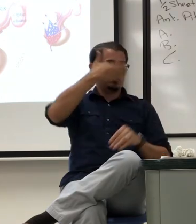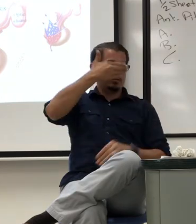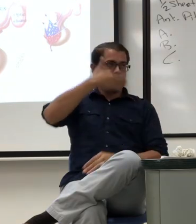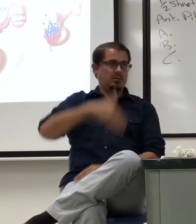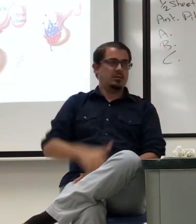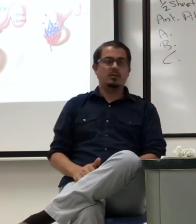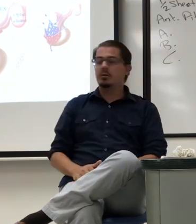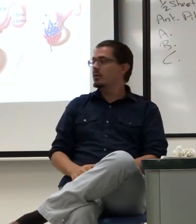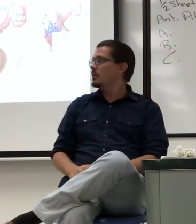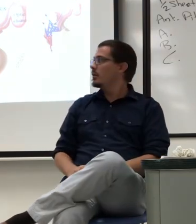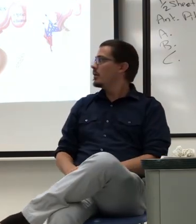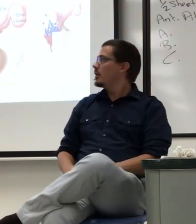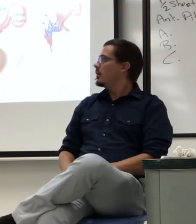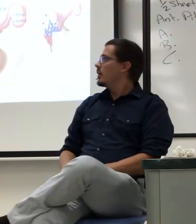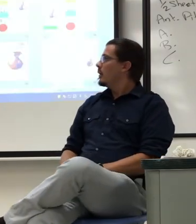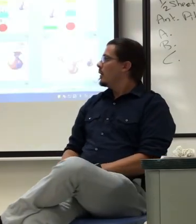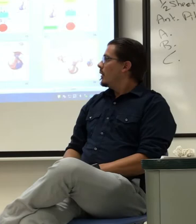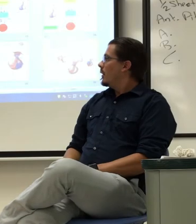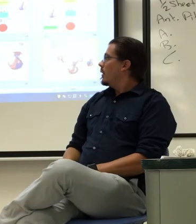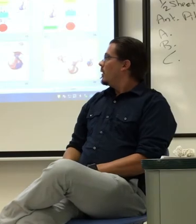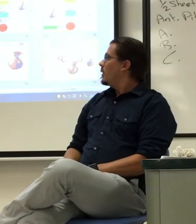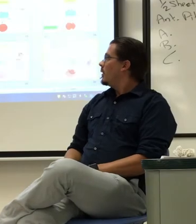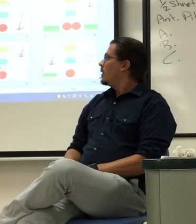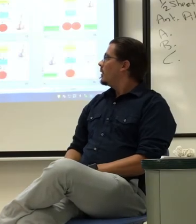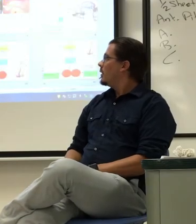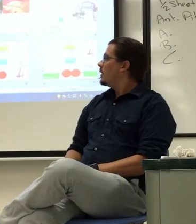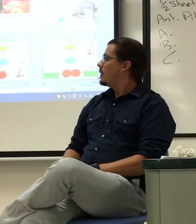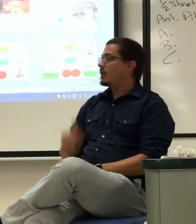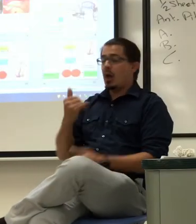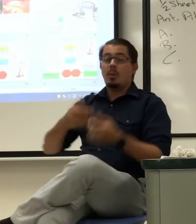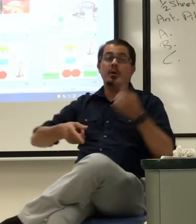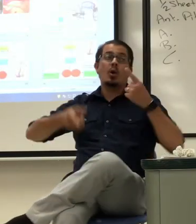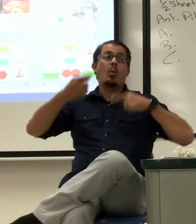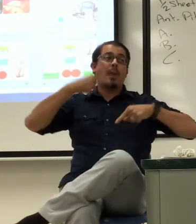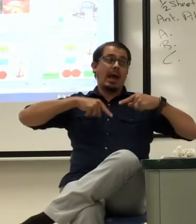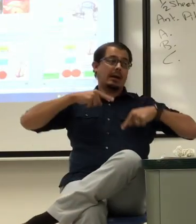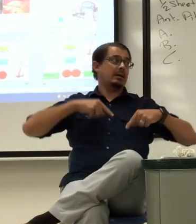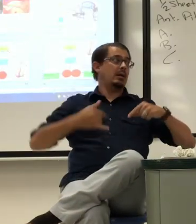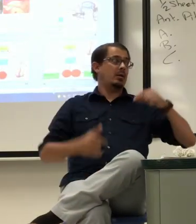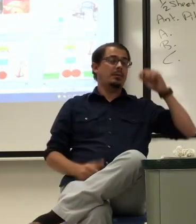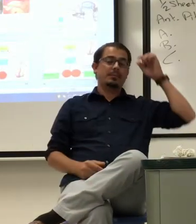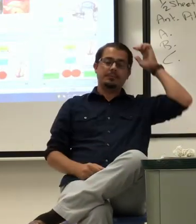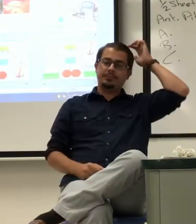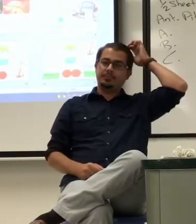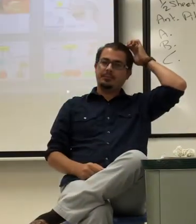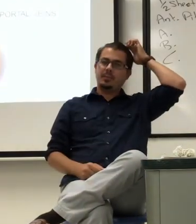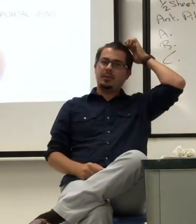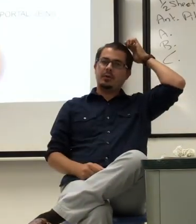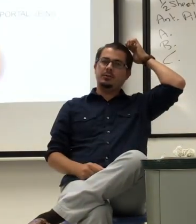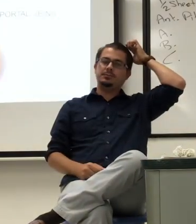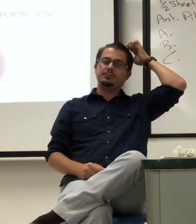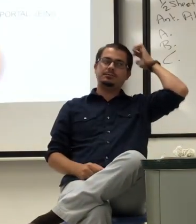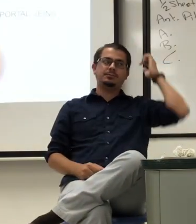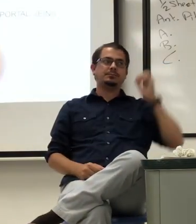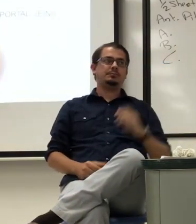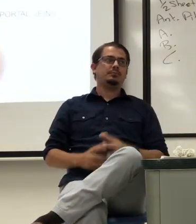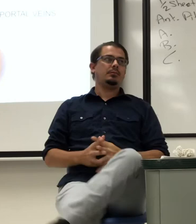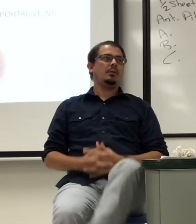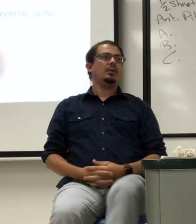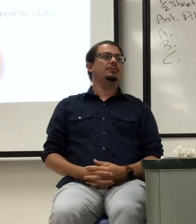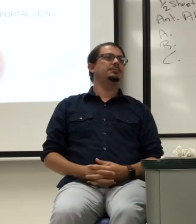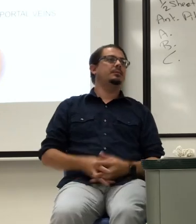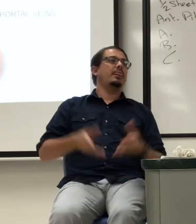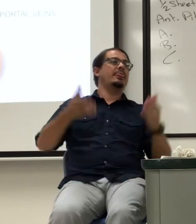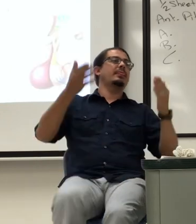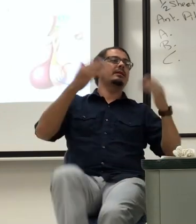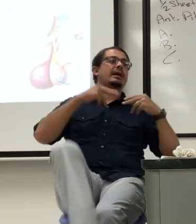right, so I'm going to go back to where I was. This is where we left off. And the